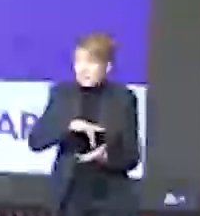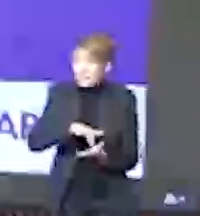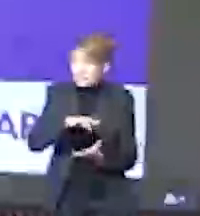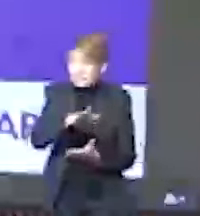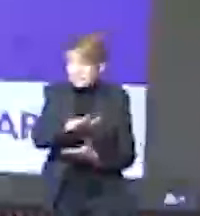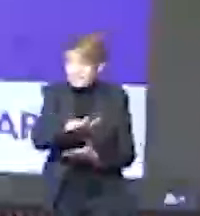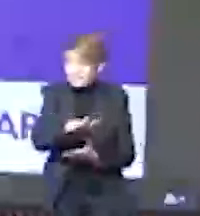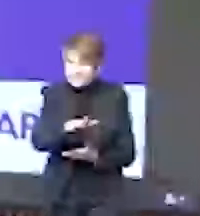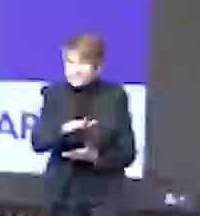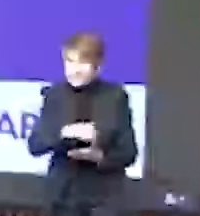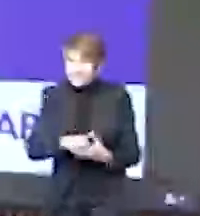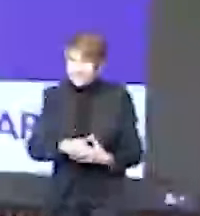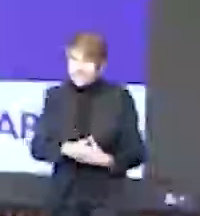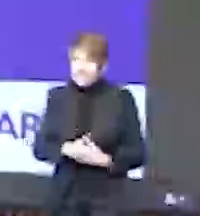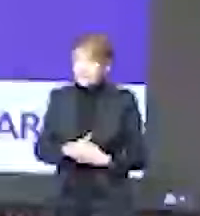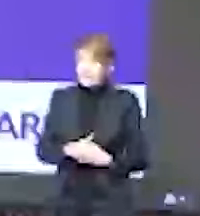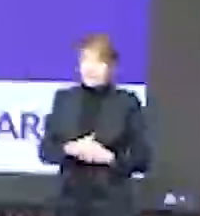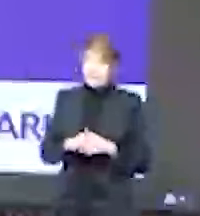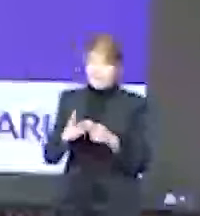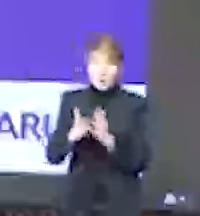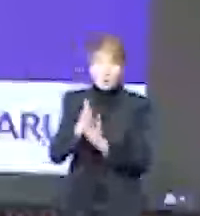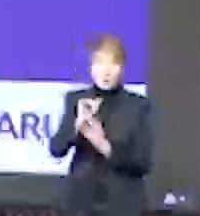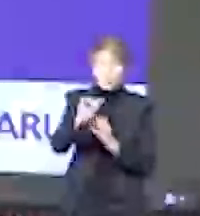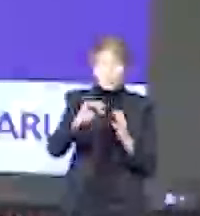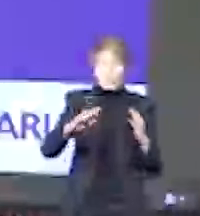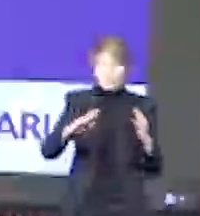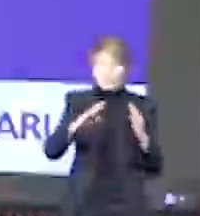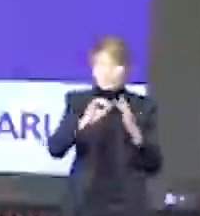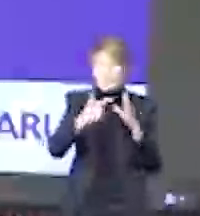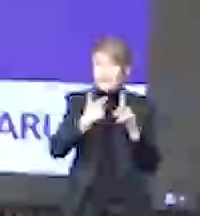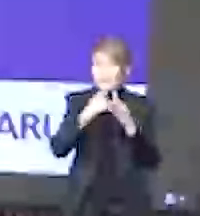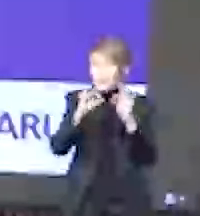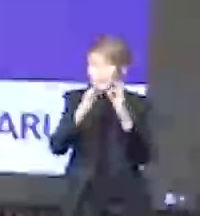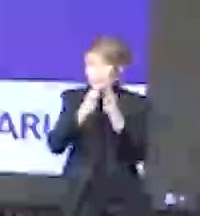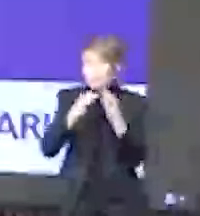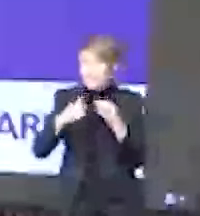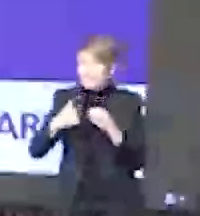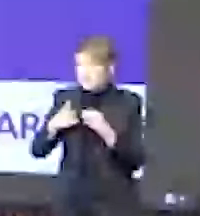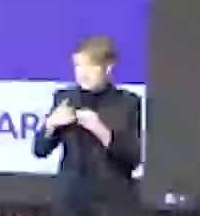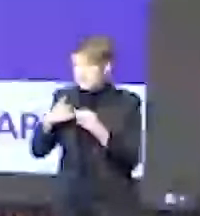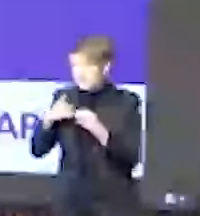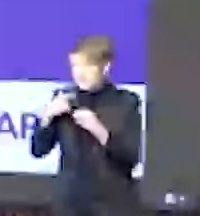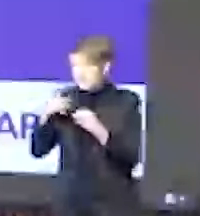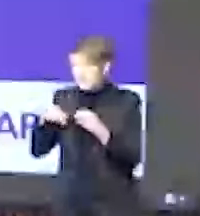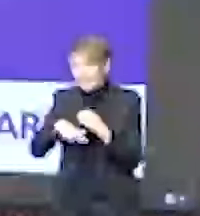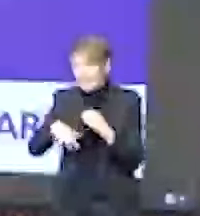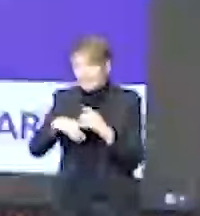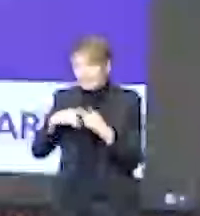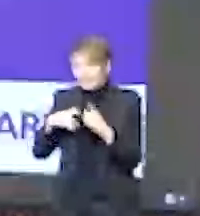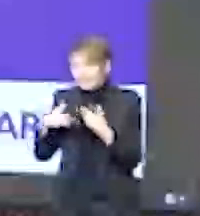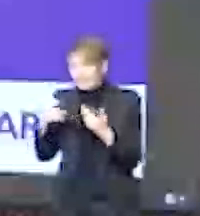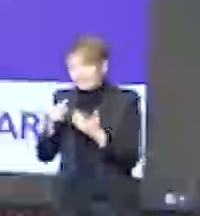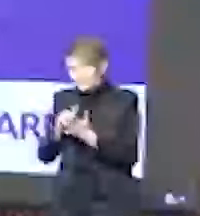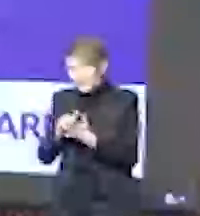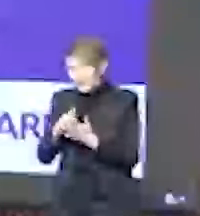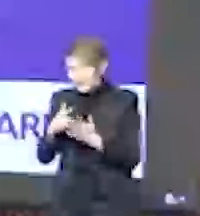while we're getting there, work through your peak body. I know you know this and I come from peak body land. So you would expect me to say nothing less,